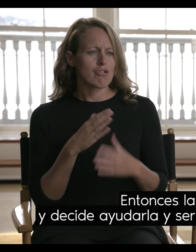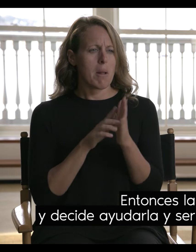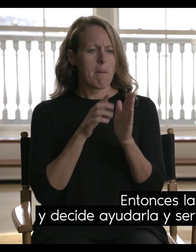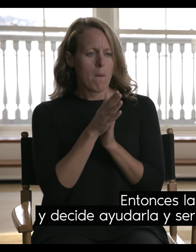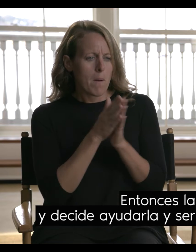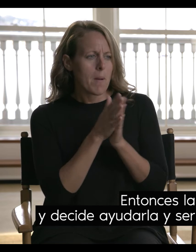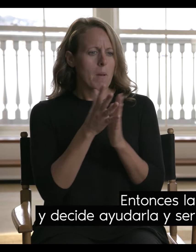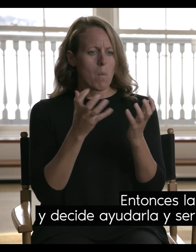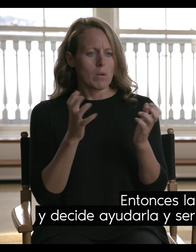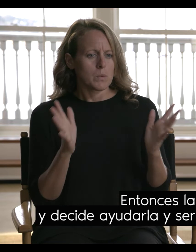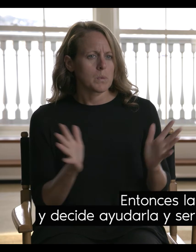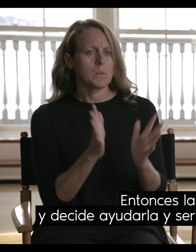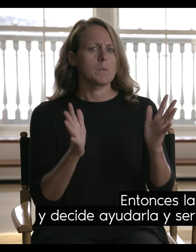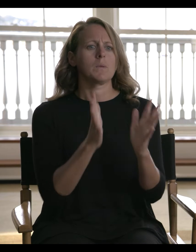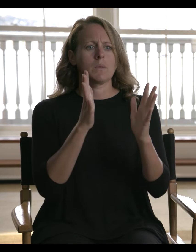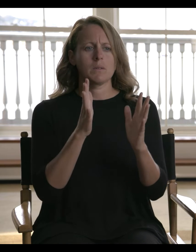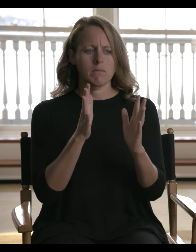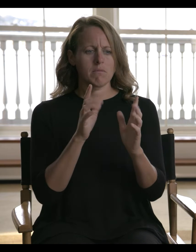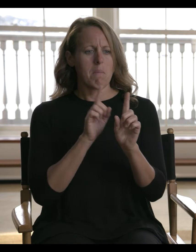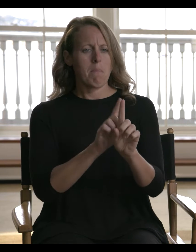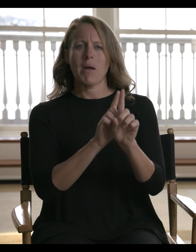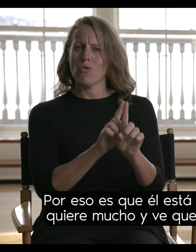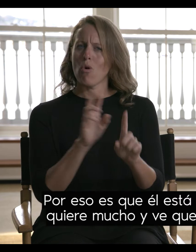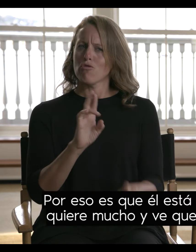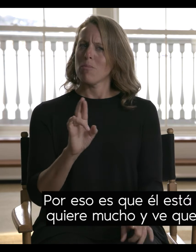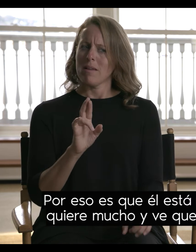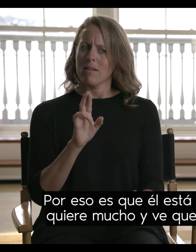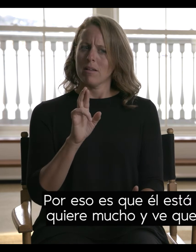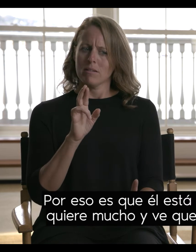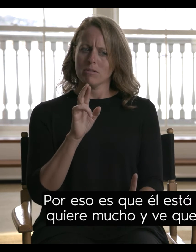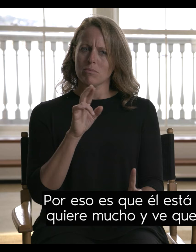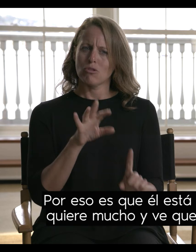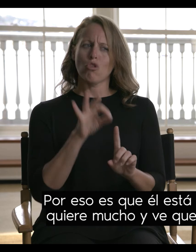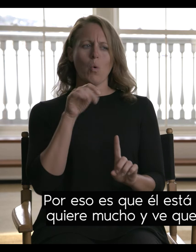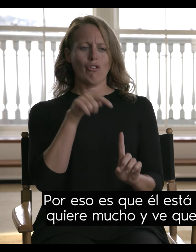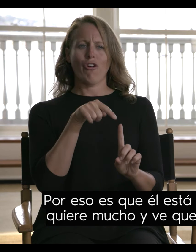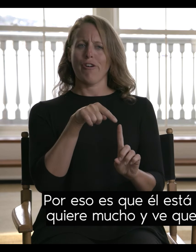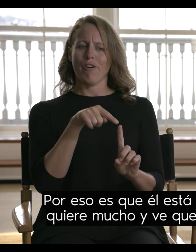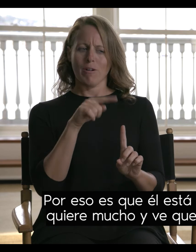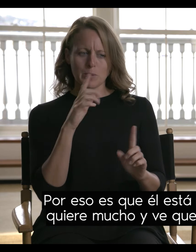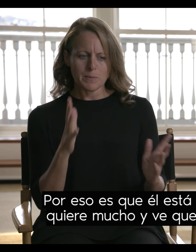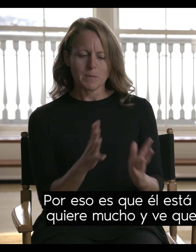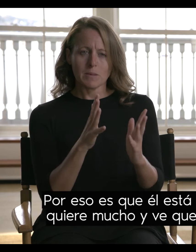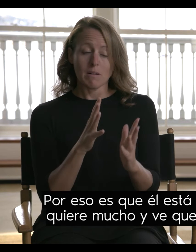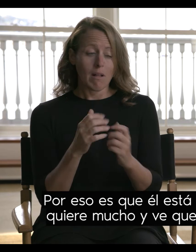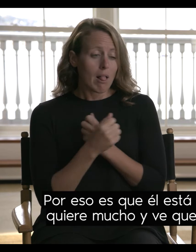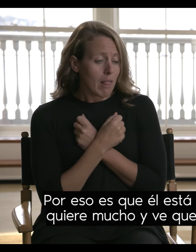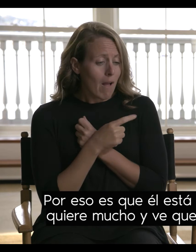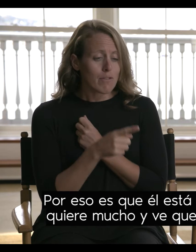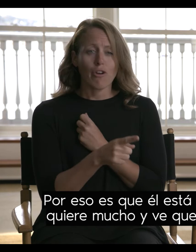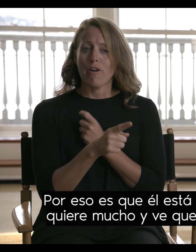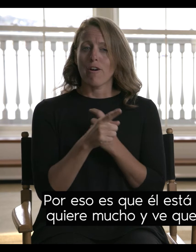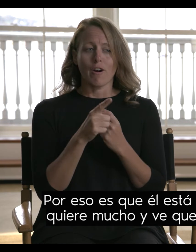and to be a mentor in a certain way. And that's why he's committed, just because he loves her and